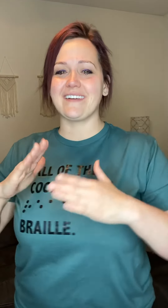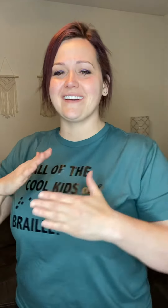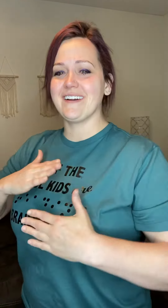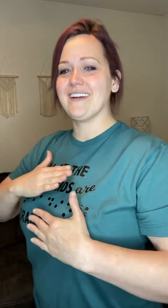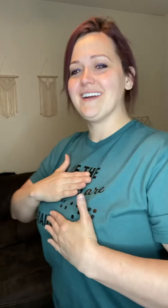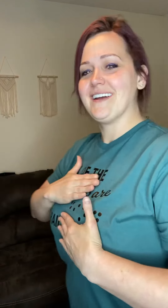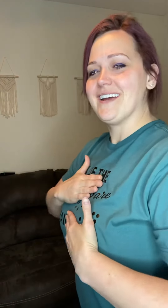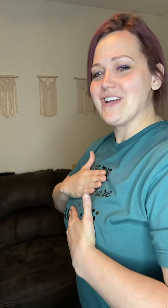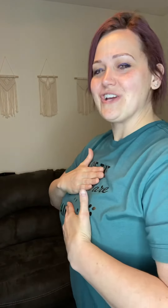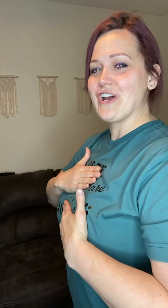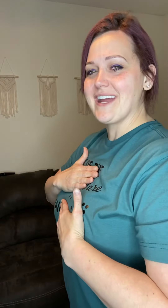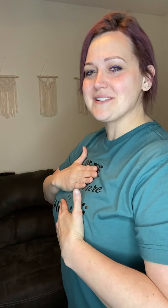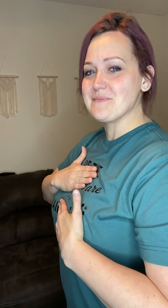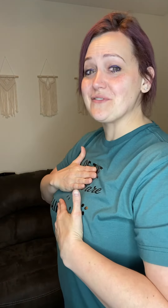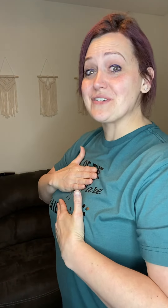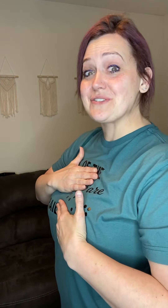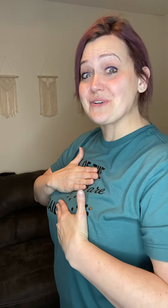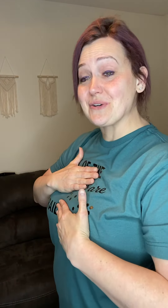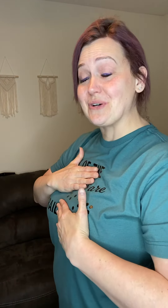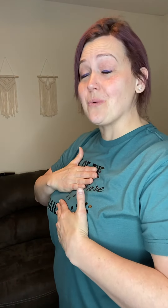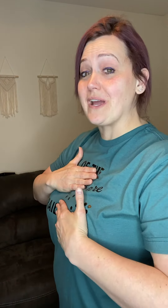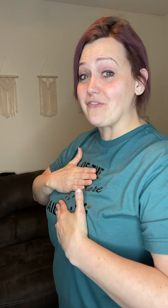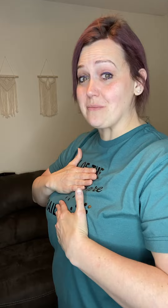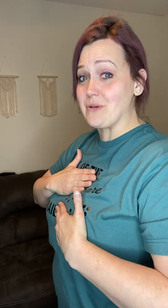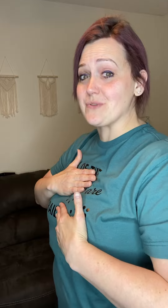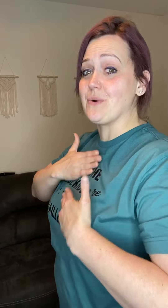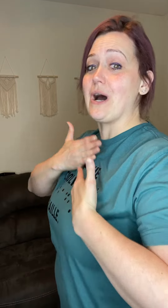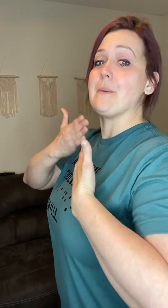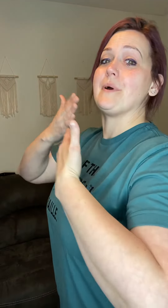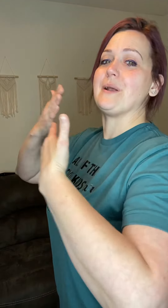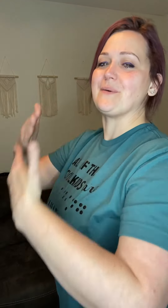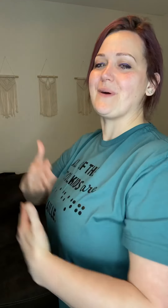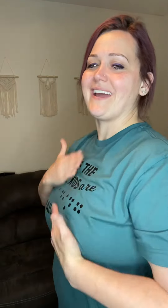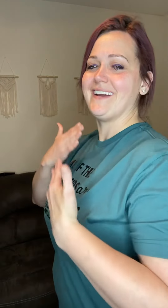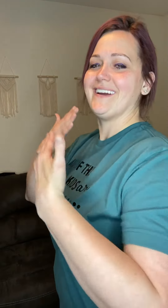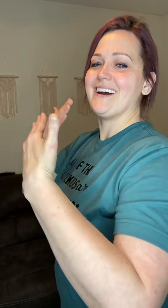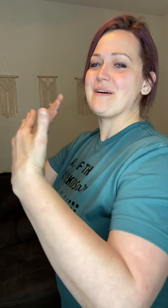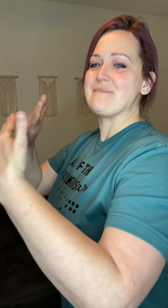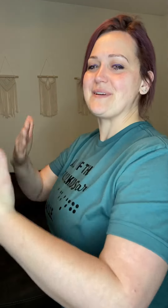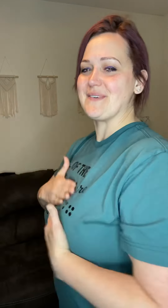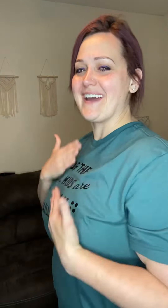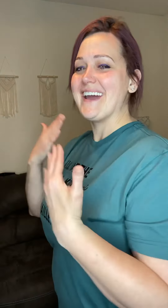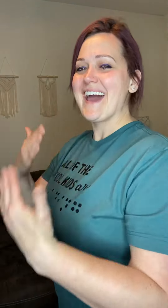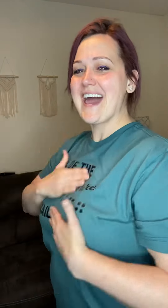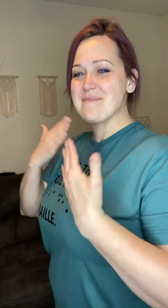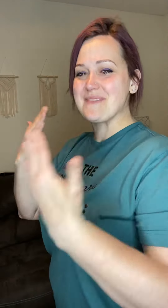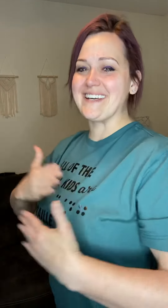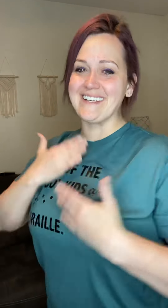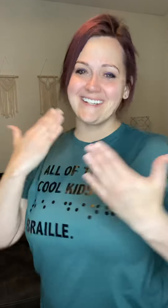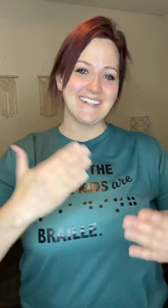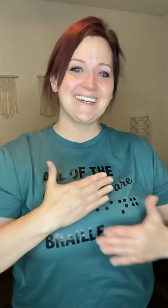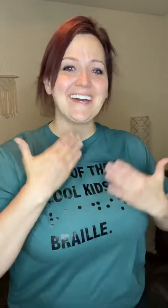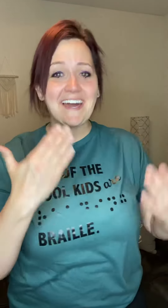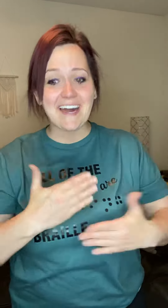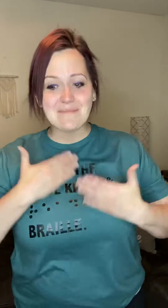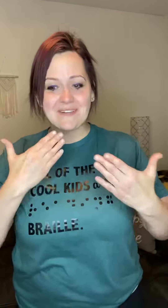together. Your hands move in a circle away from you, so up and away, up and away. Happy,